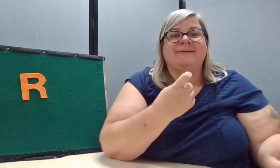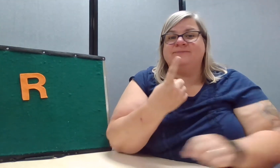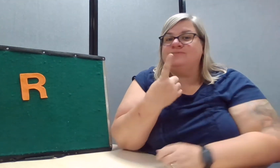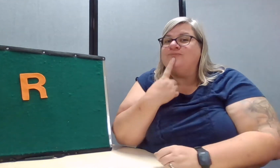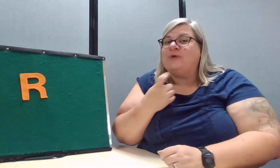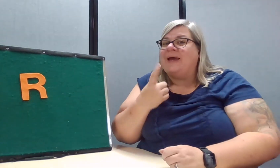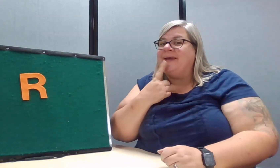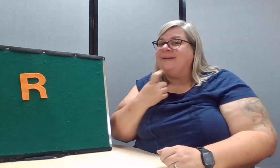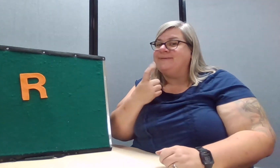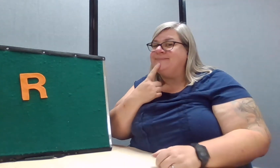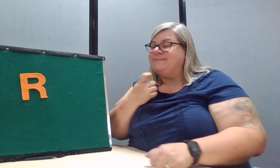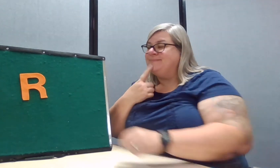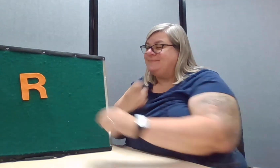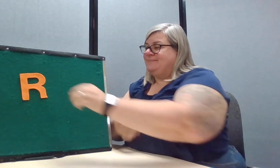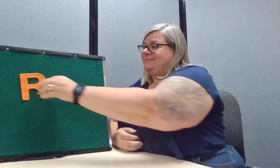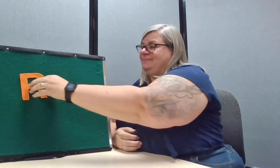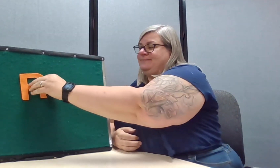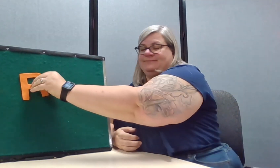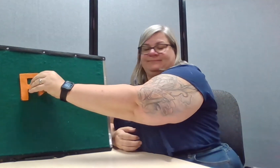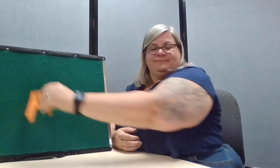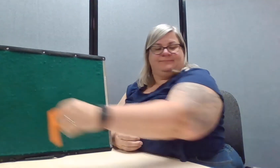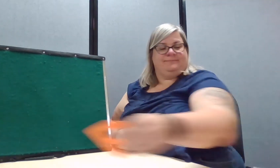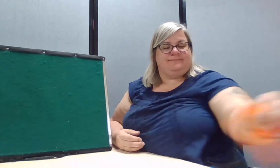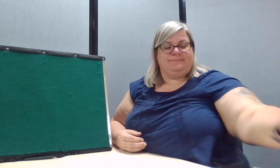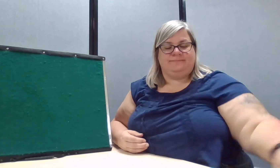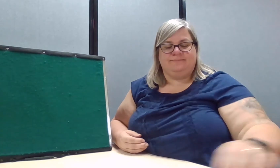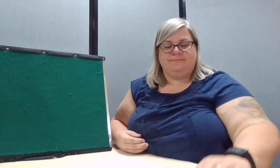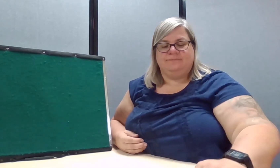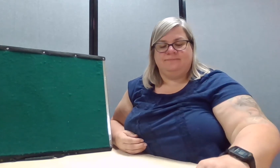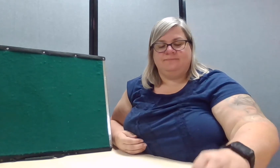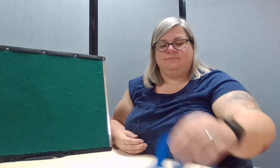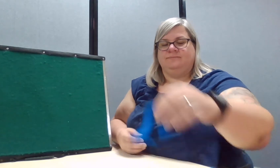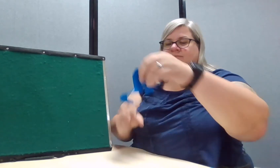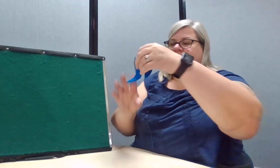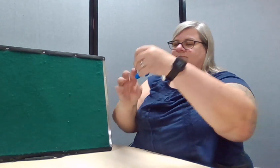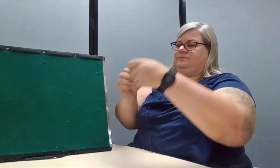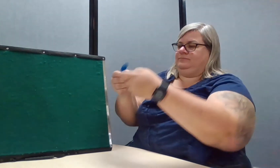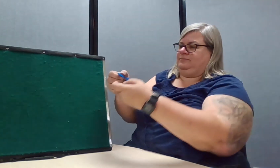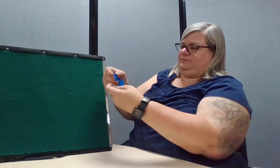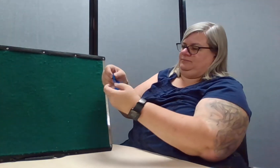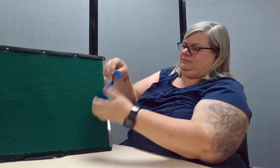Red.